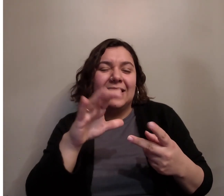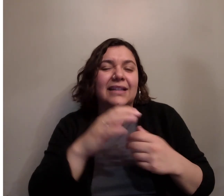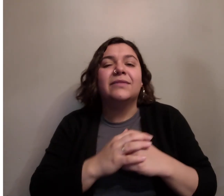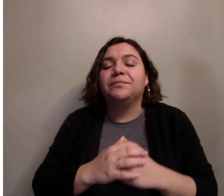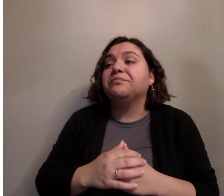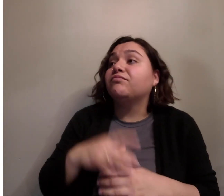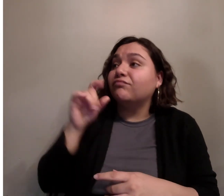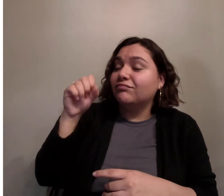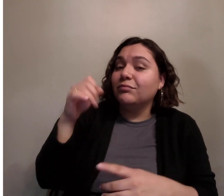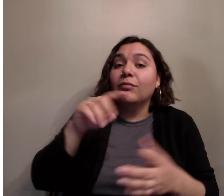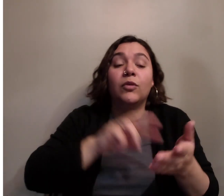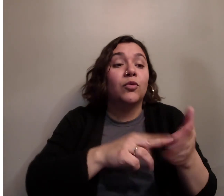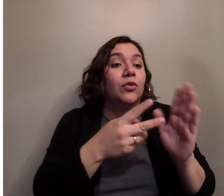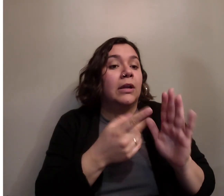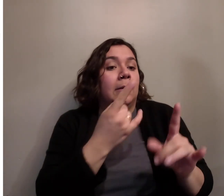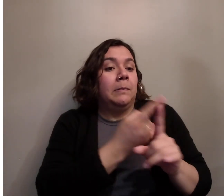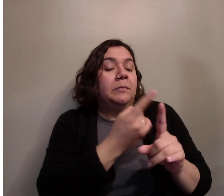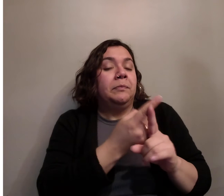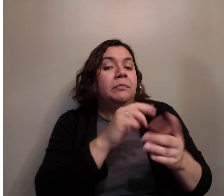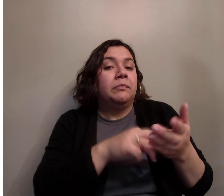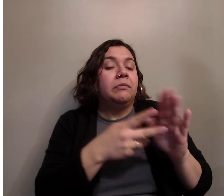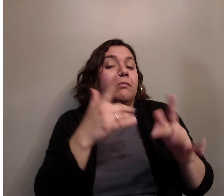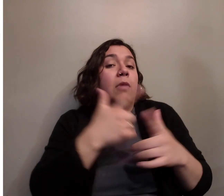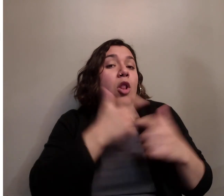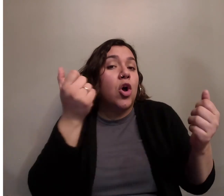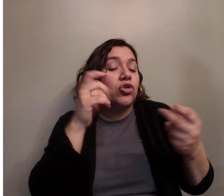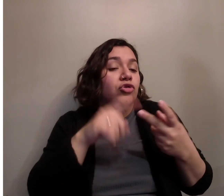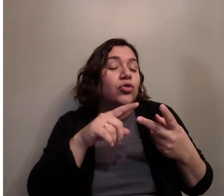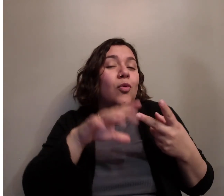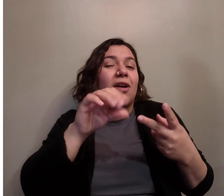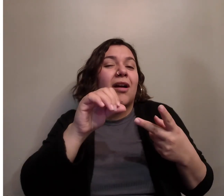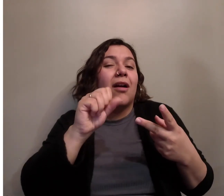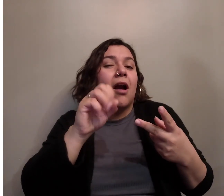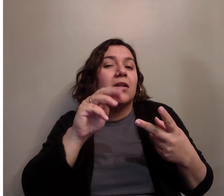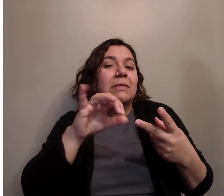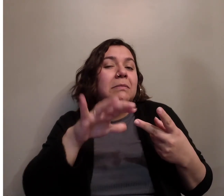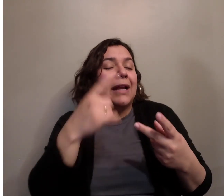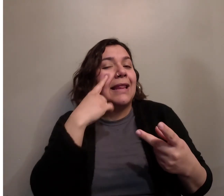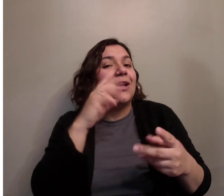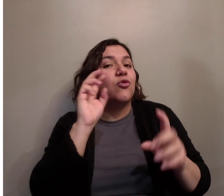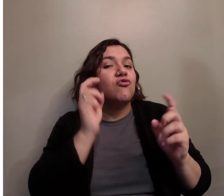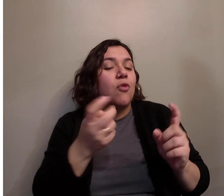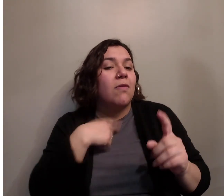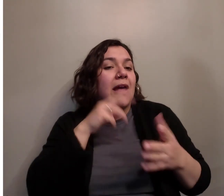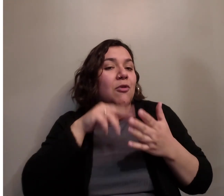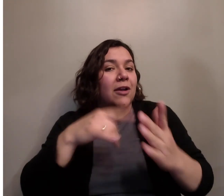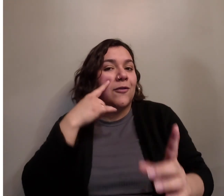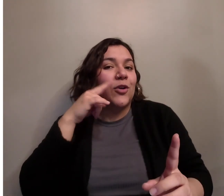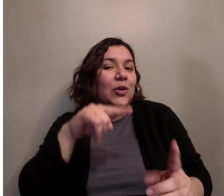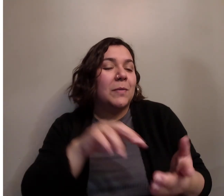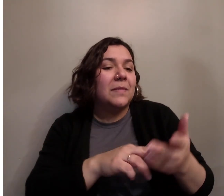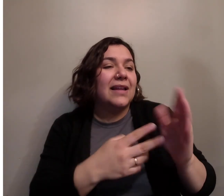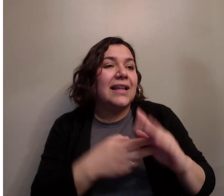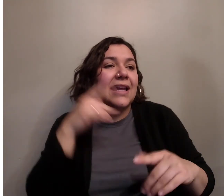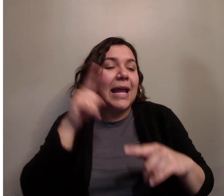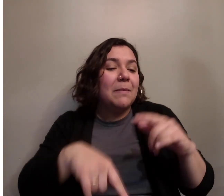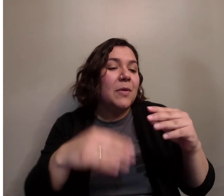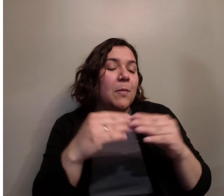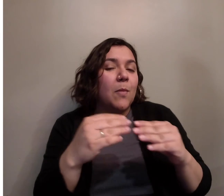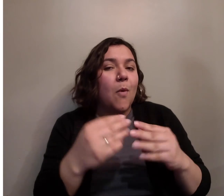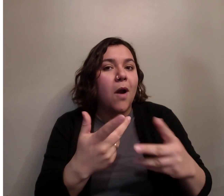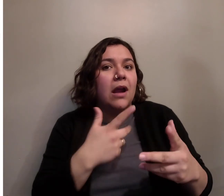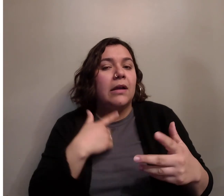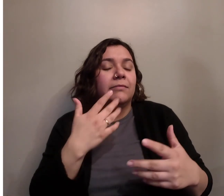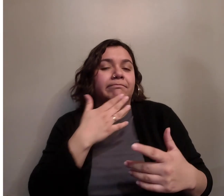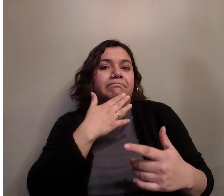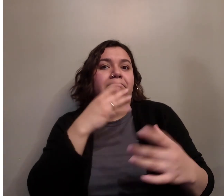or cosmic. Yeah. And larger or cosmic, I think the quotation I read back to you of yours, it couldn't